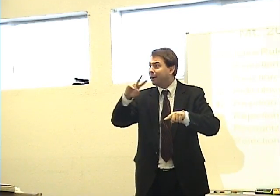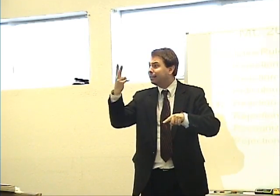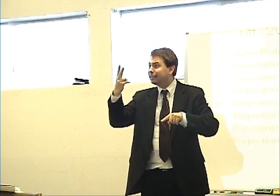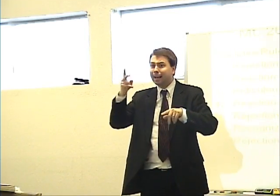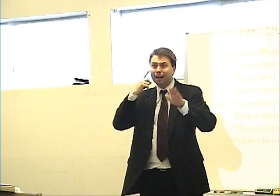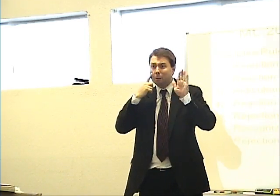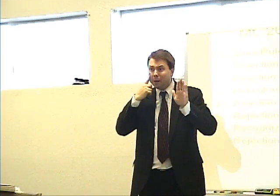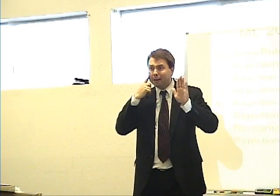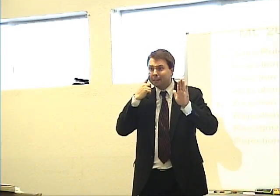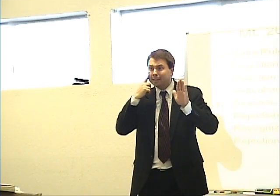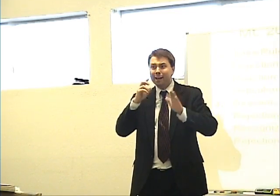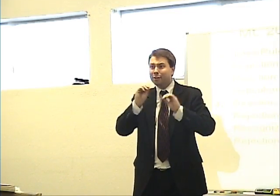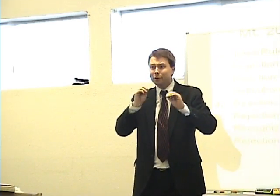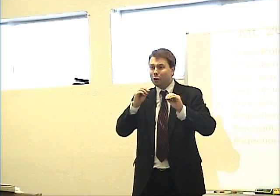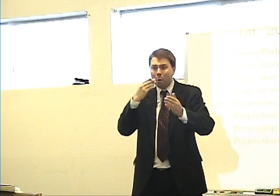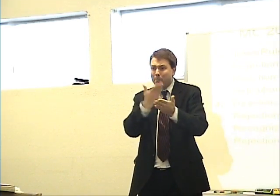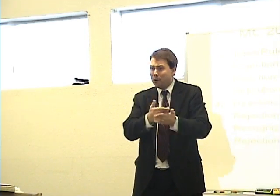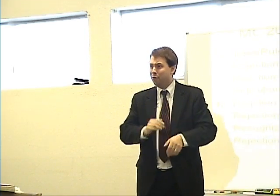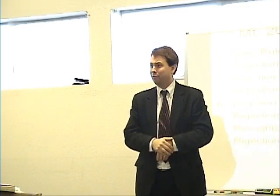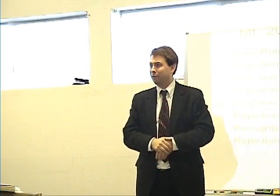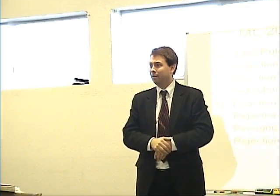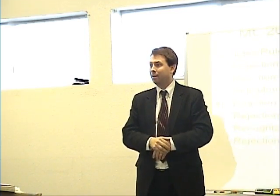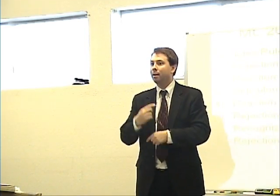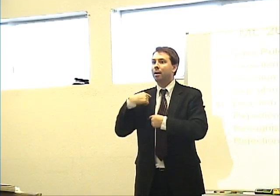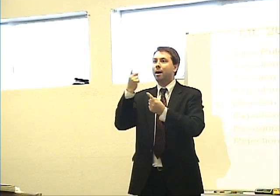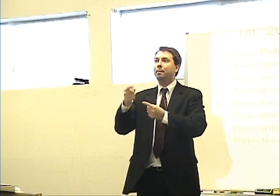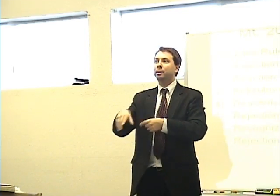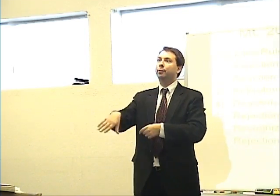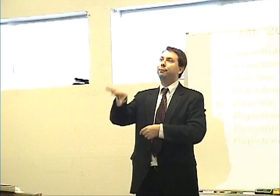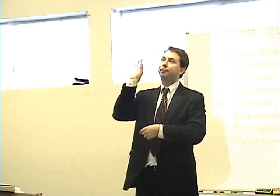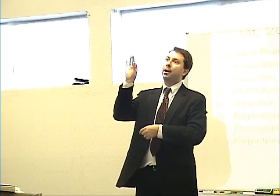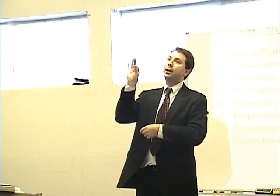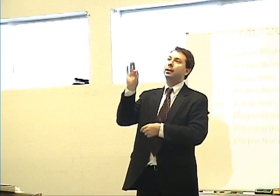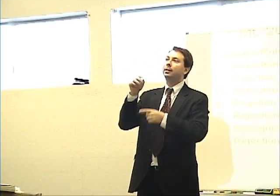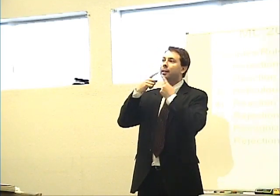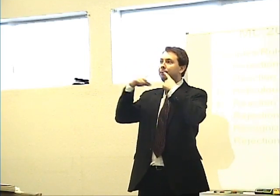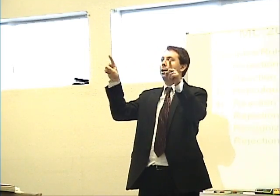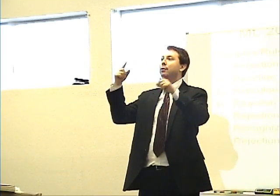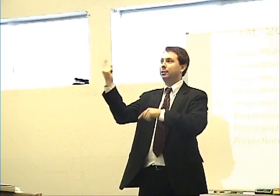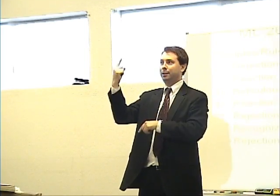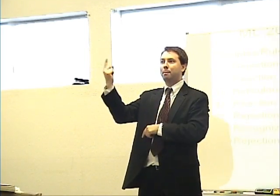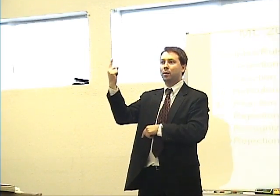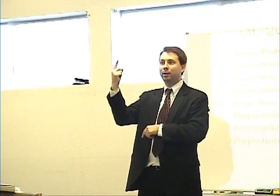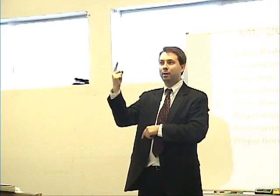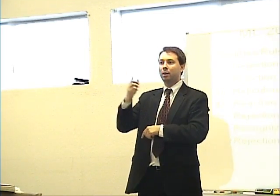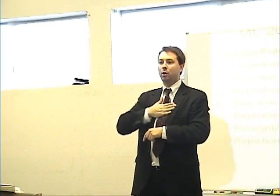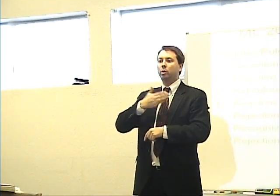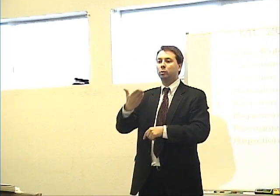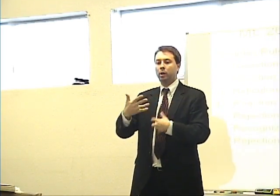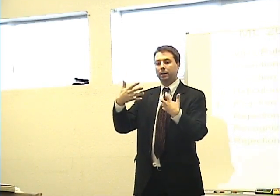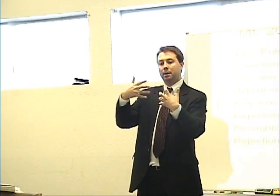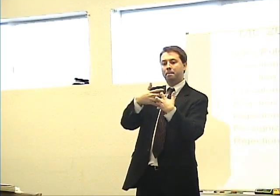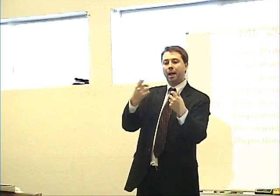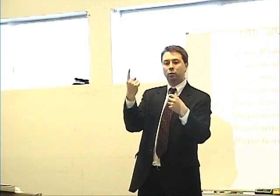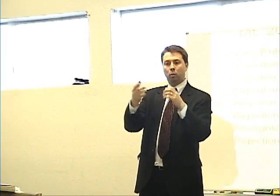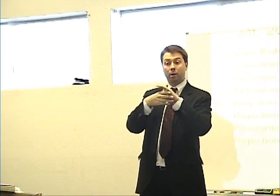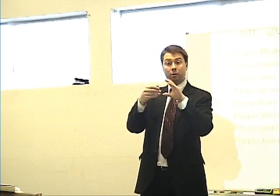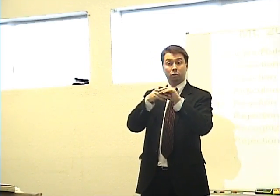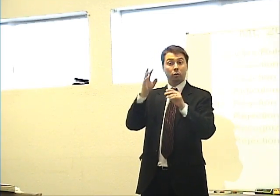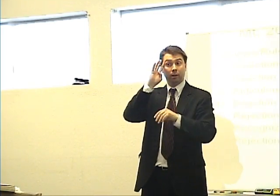a second witness. There's no proof. Up until finally they found someone who was willing to match one of the stories